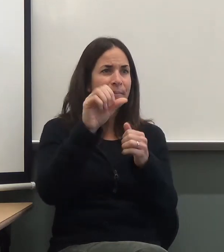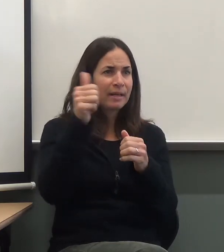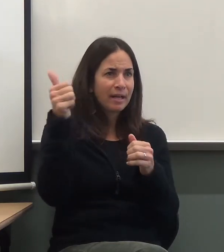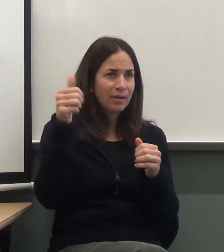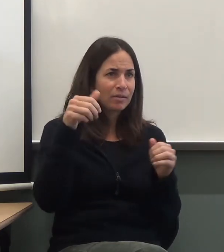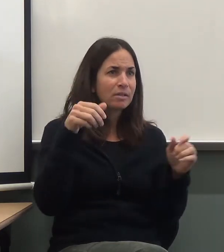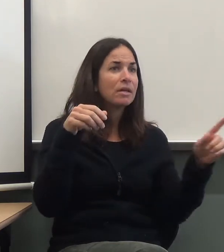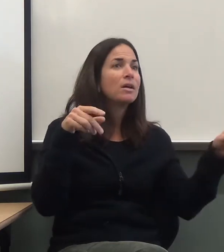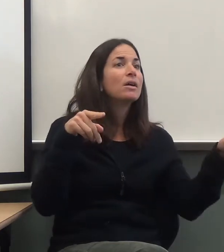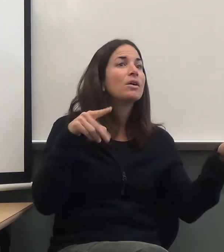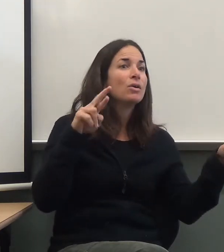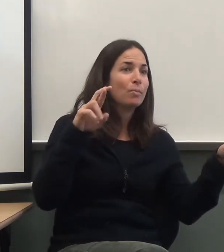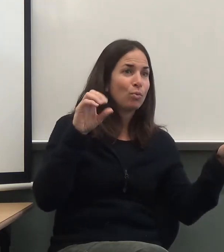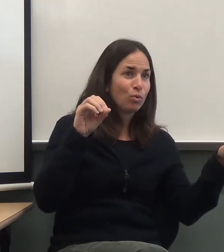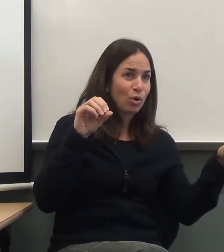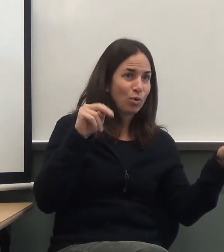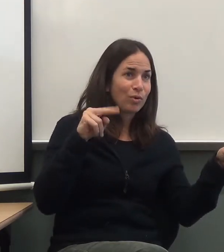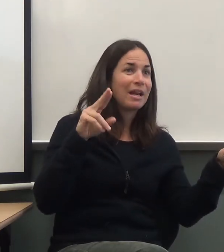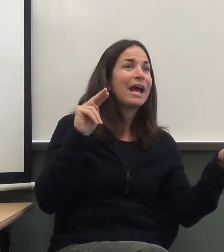Here we go.